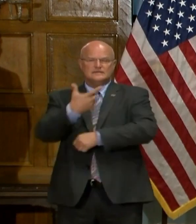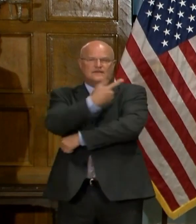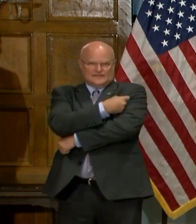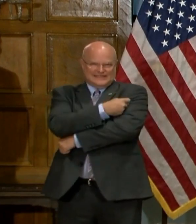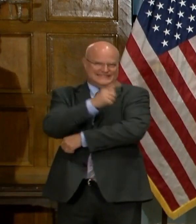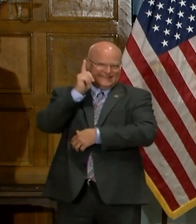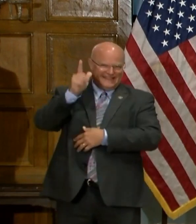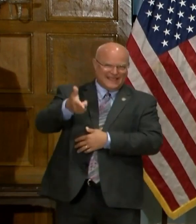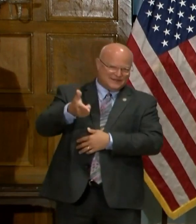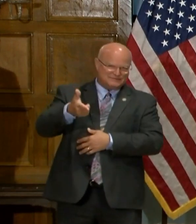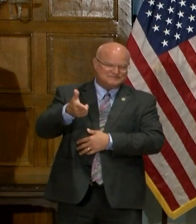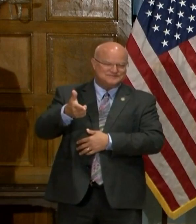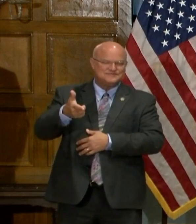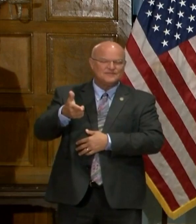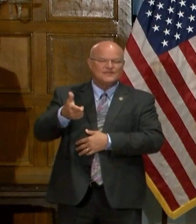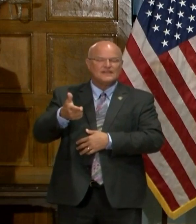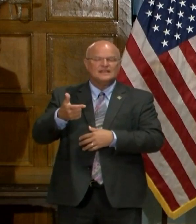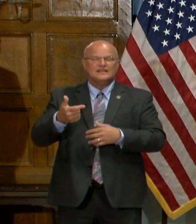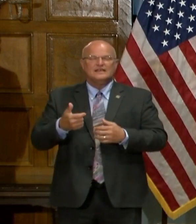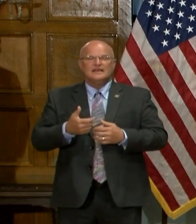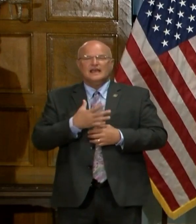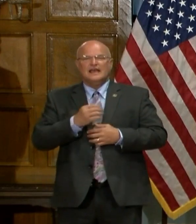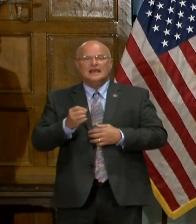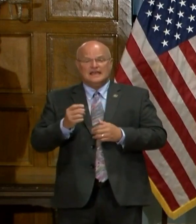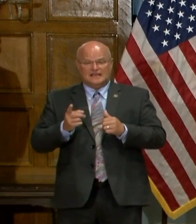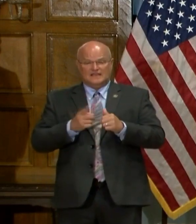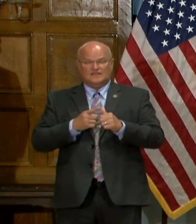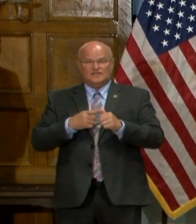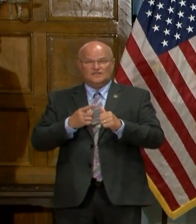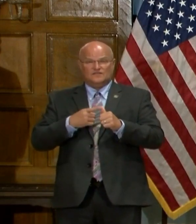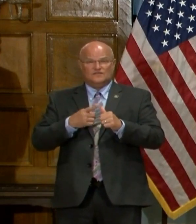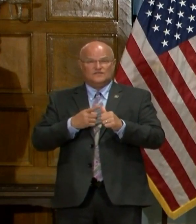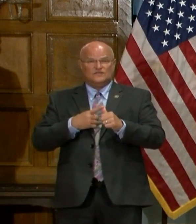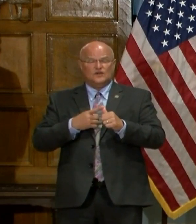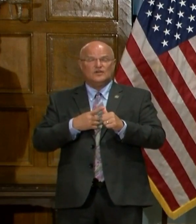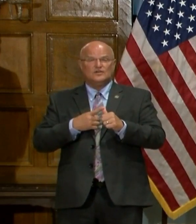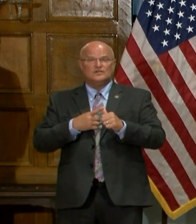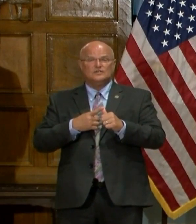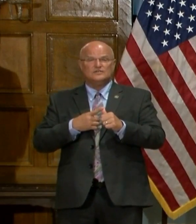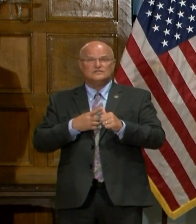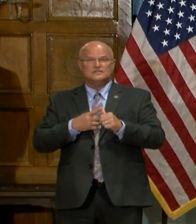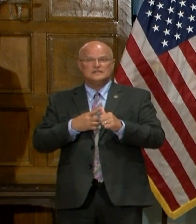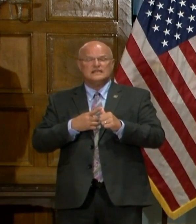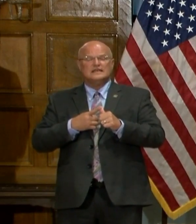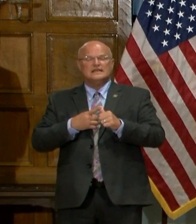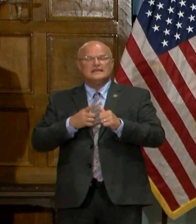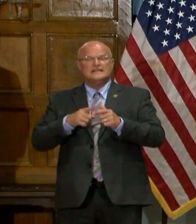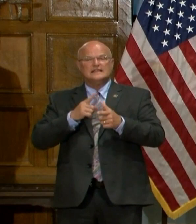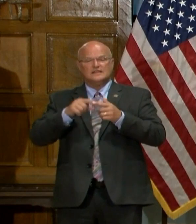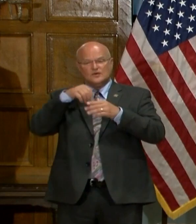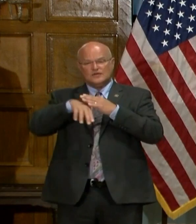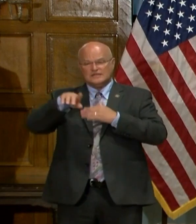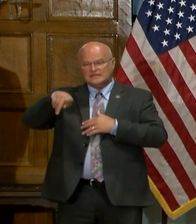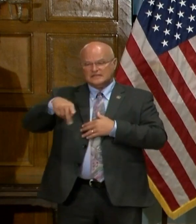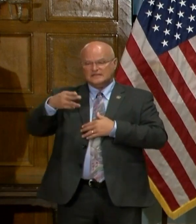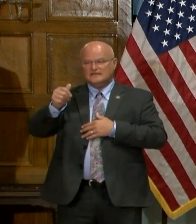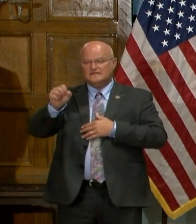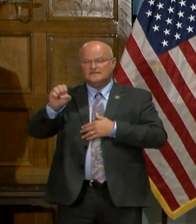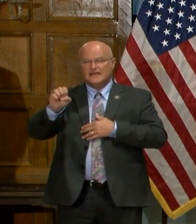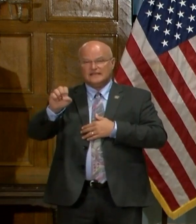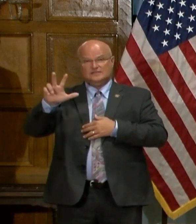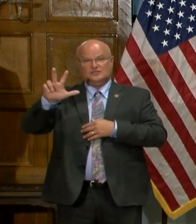vaccine. And there are, at least the first candidate is going into phase 3 trials in